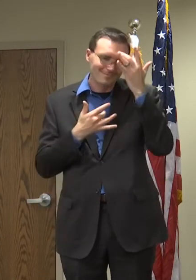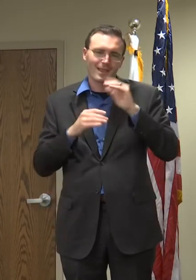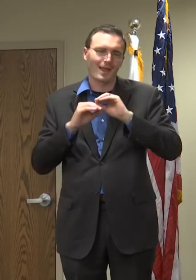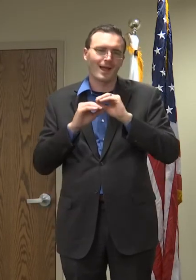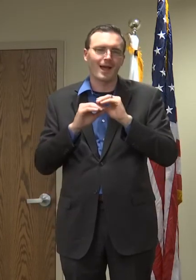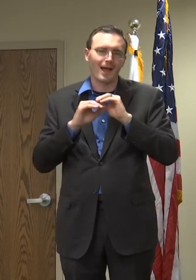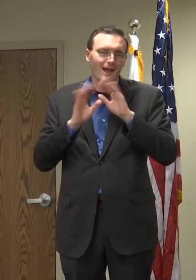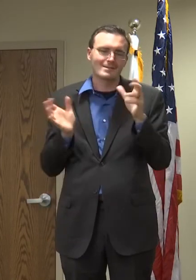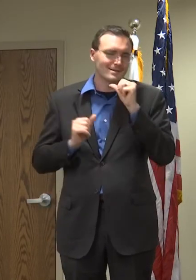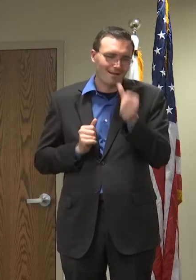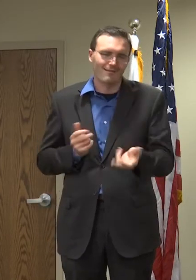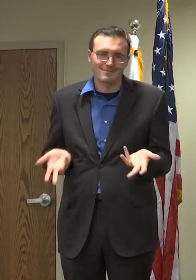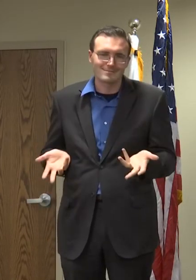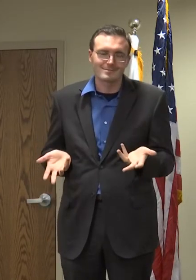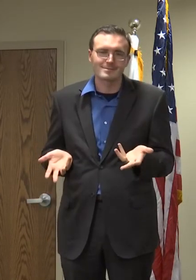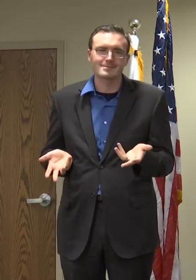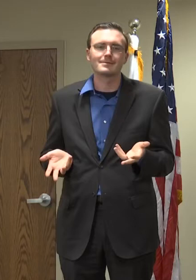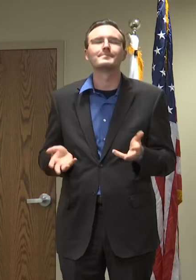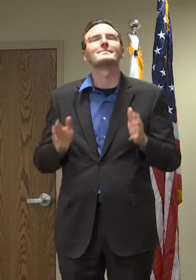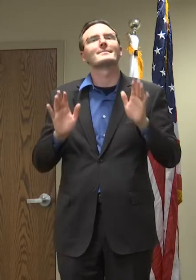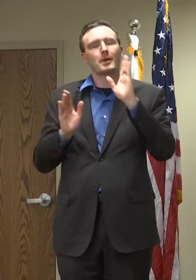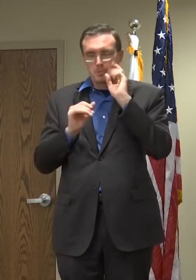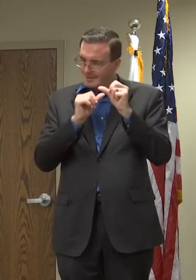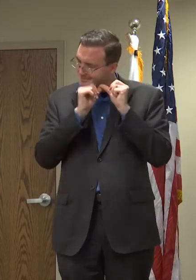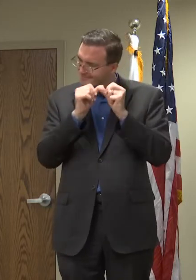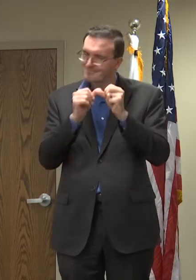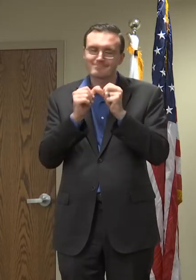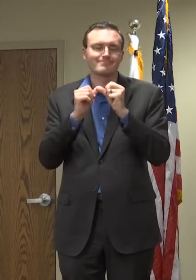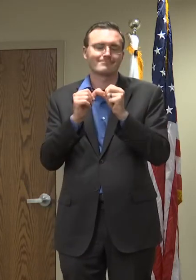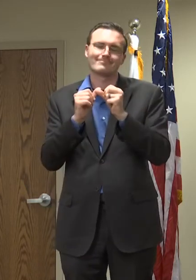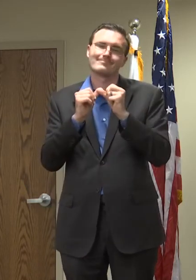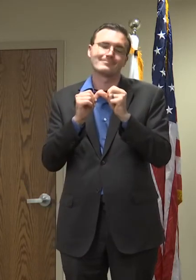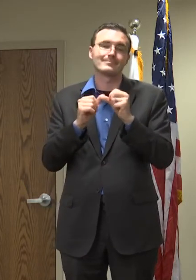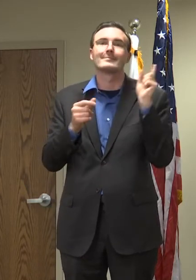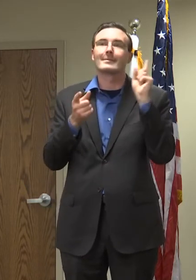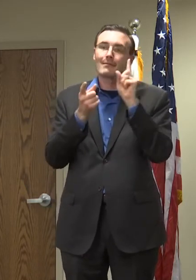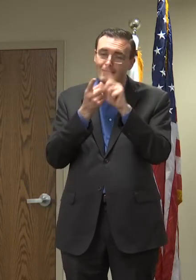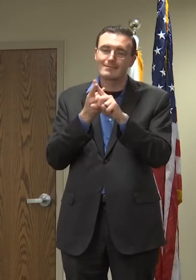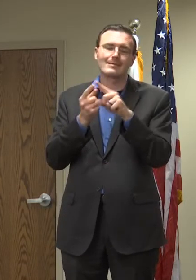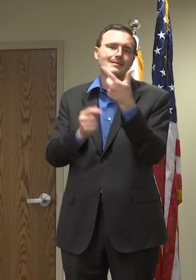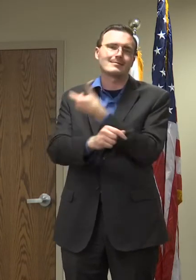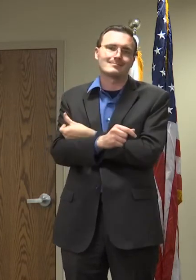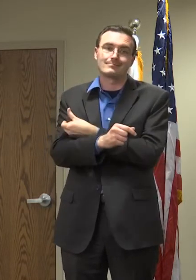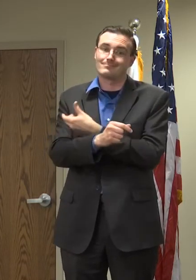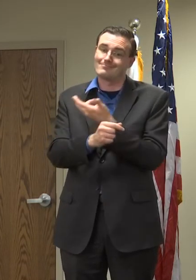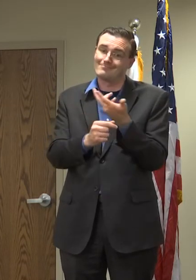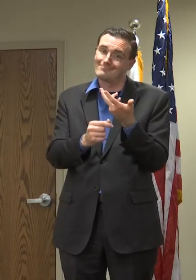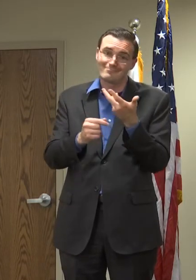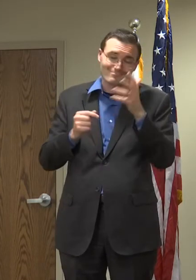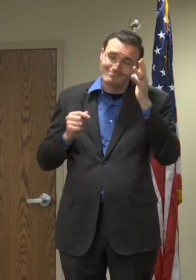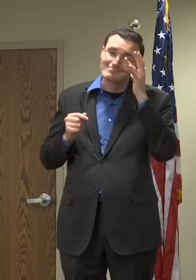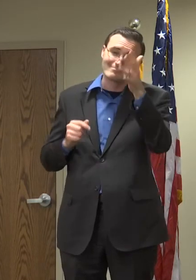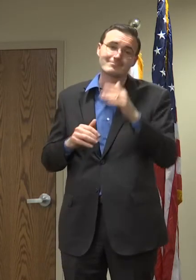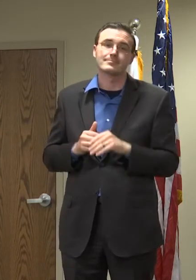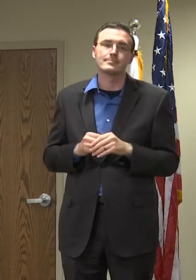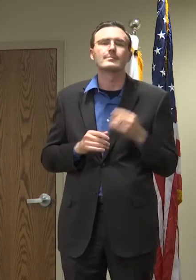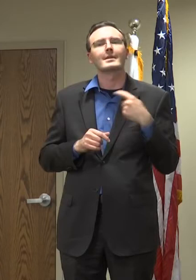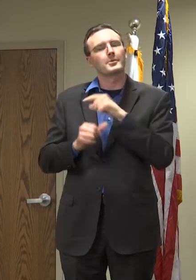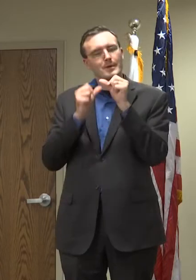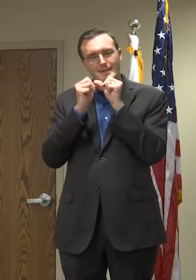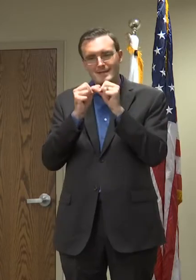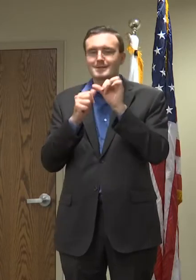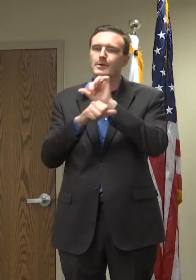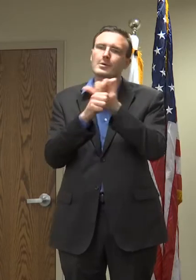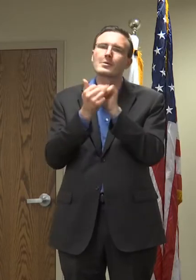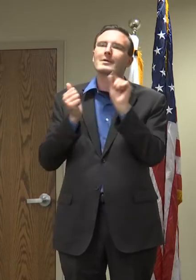residents to help them with their mortgage payments and pay their utility bills. We're continuing to work with our businesses so that they can continue to have their lights on and